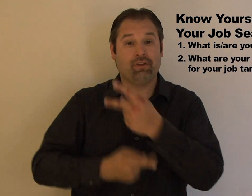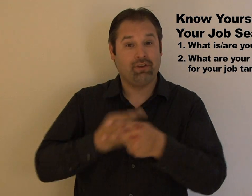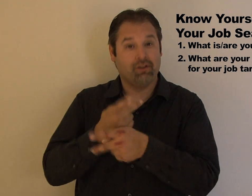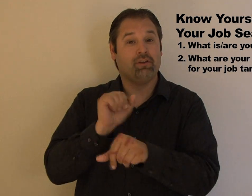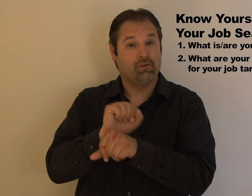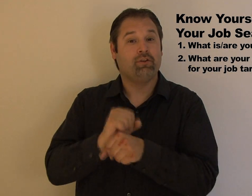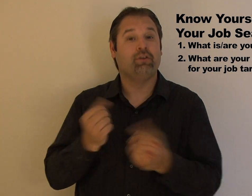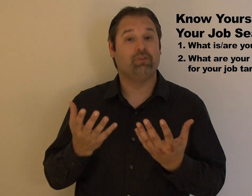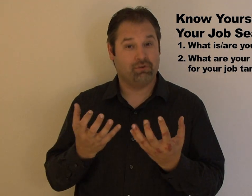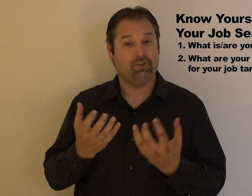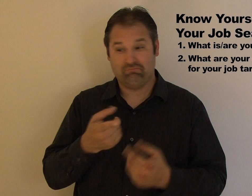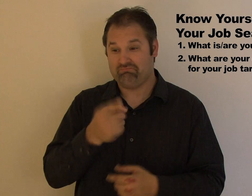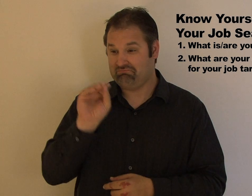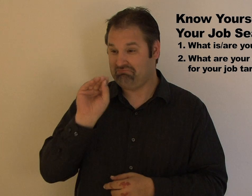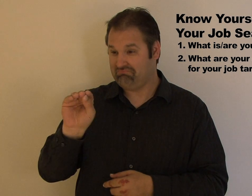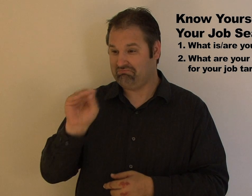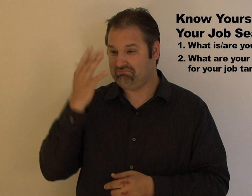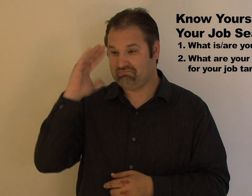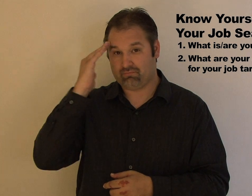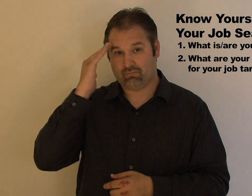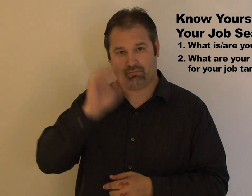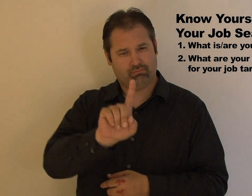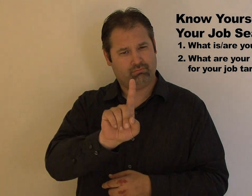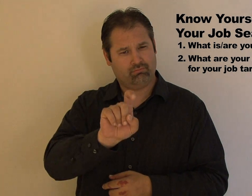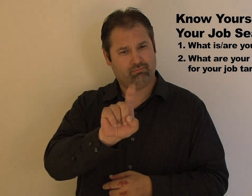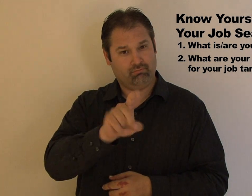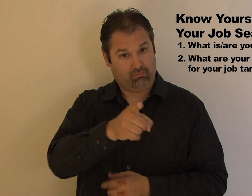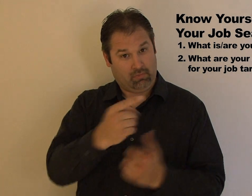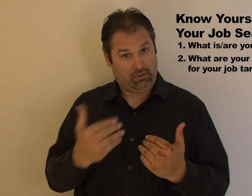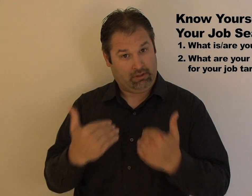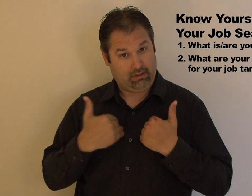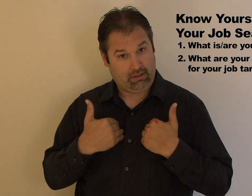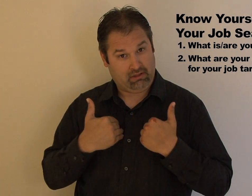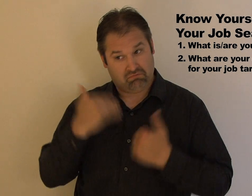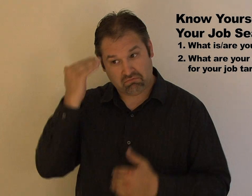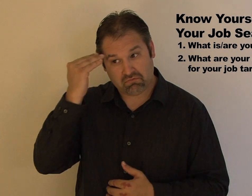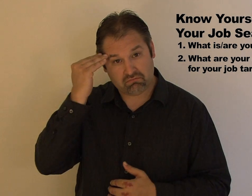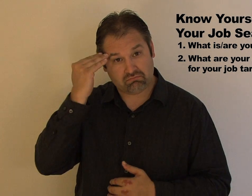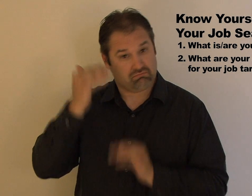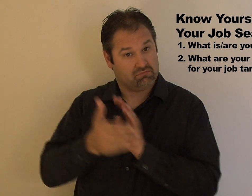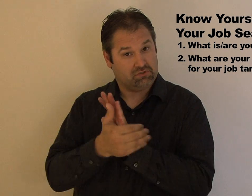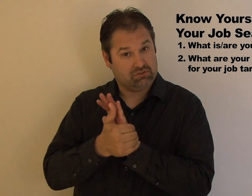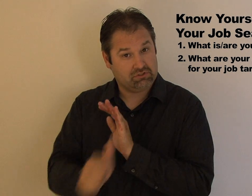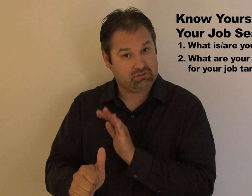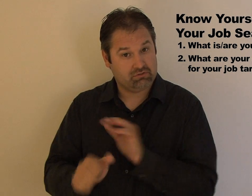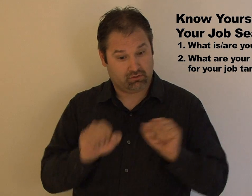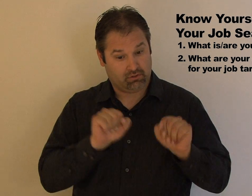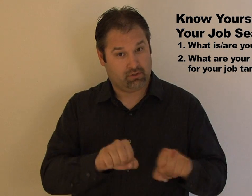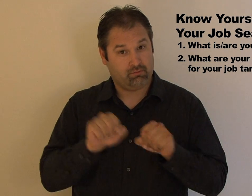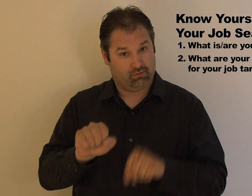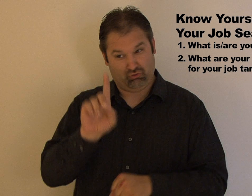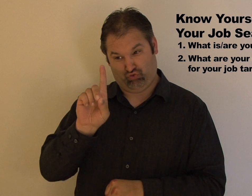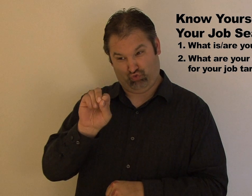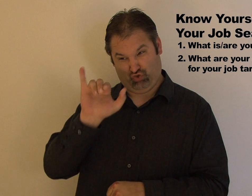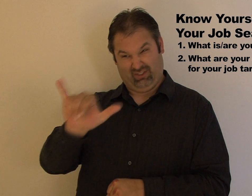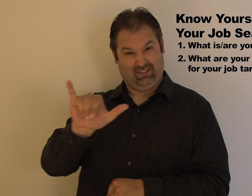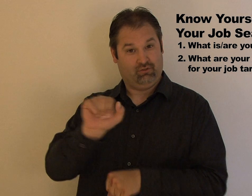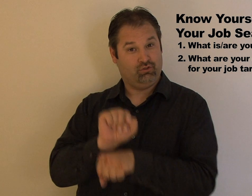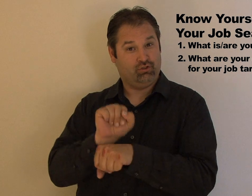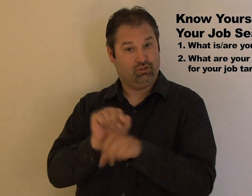Now that you know the type of position you desire, what are your qualifications for your job target? What knowledge, skills, and abilities do you have that make